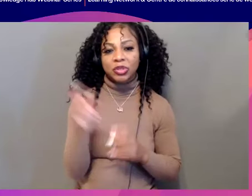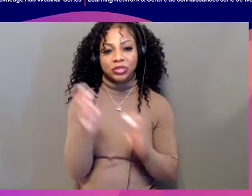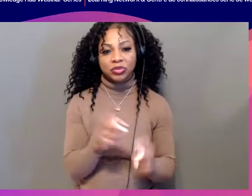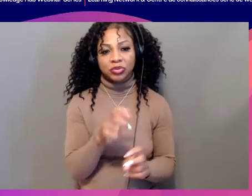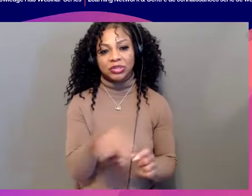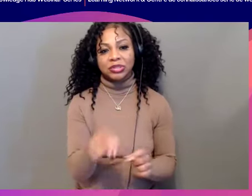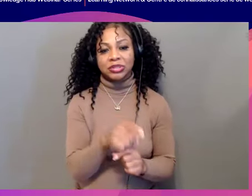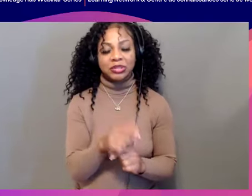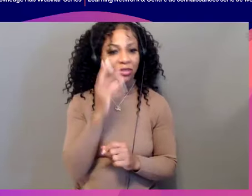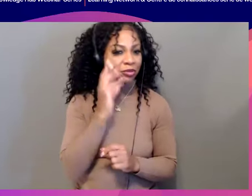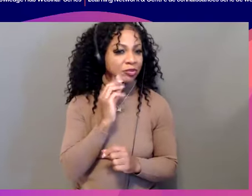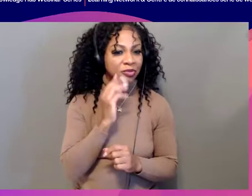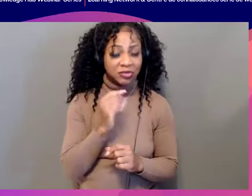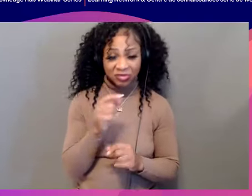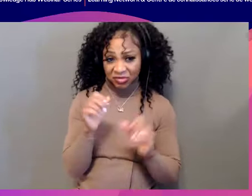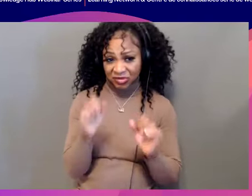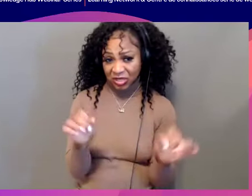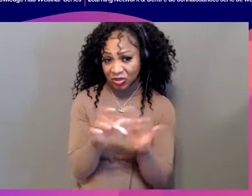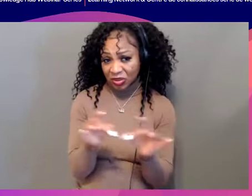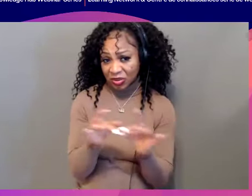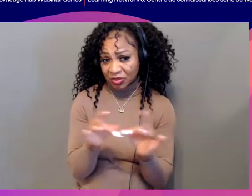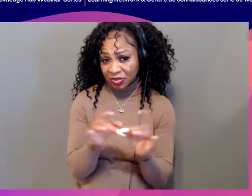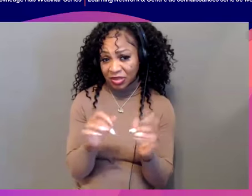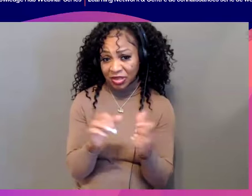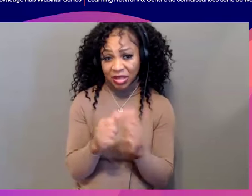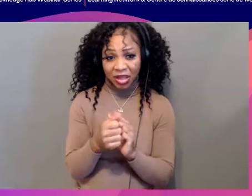individuals. Can you comment on the unique ways